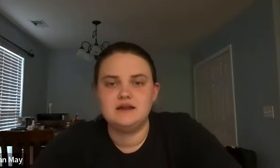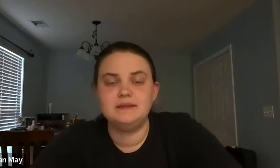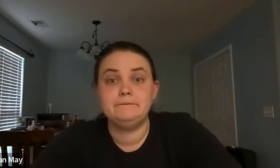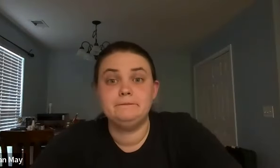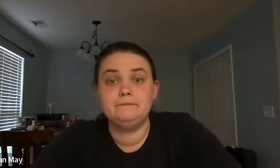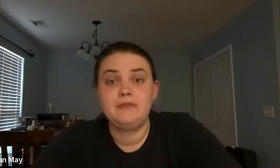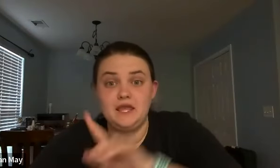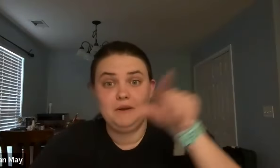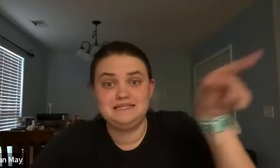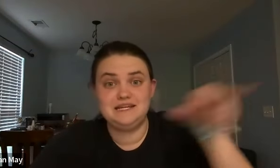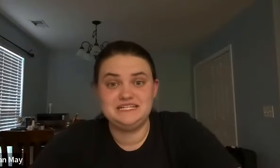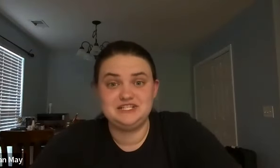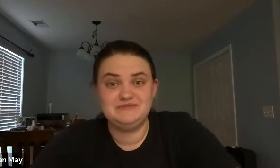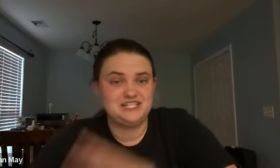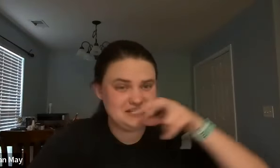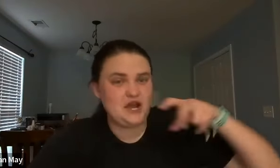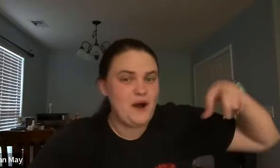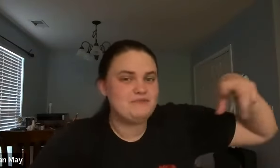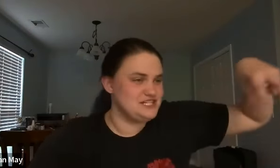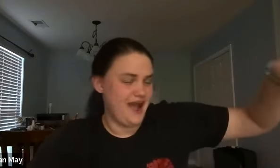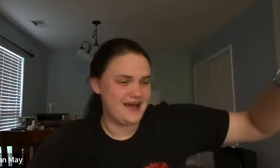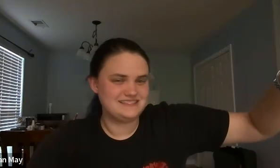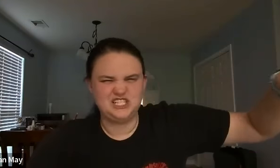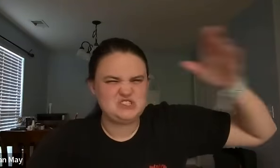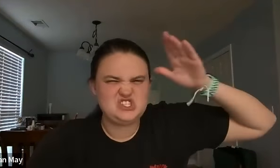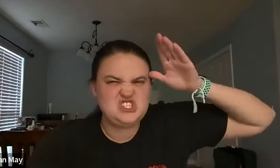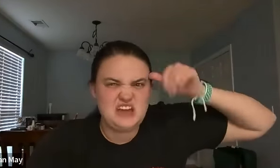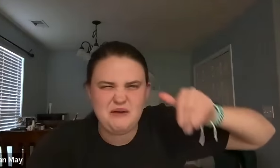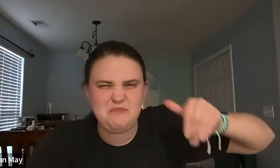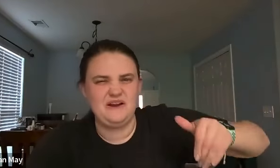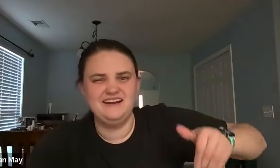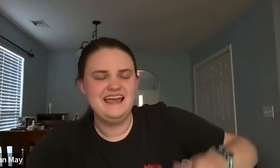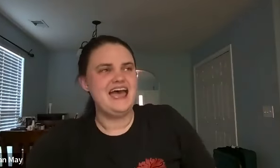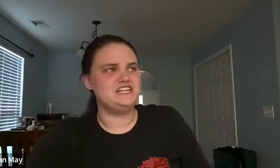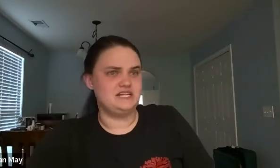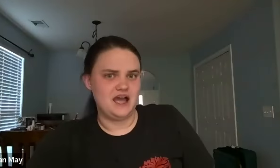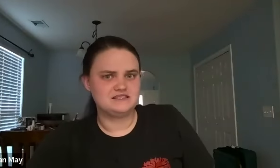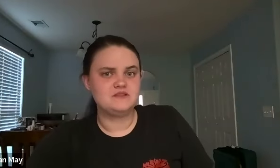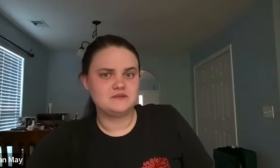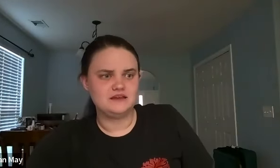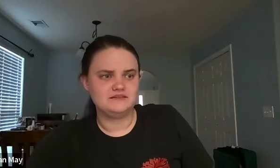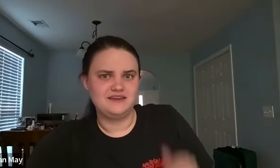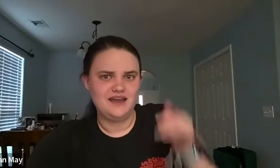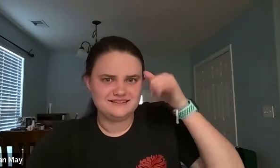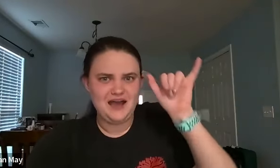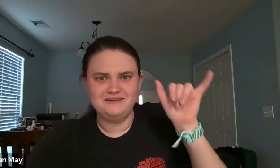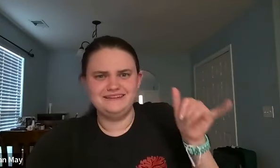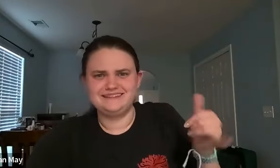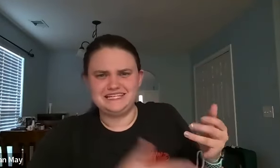I'm like, go ask another teacher. And she'd go up and she'd ask, and she was stubborn. And she'd ask them and then be like, yeah, it's cow. And like the teachers